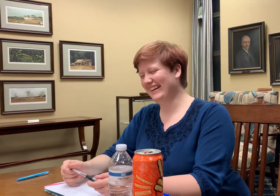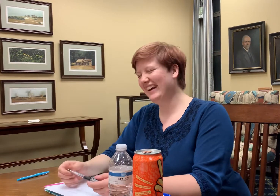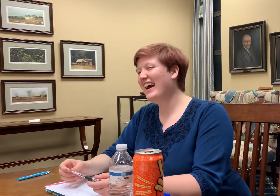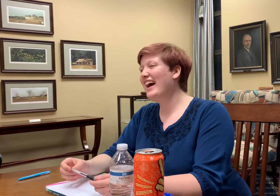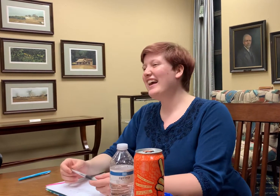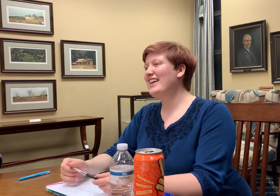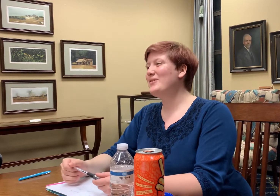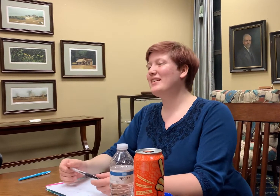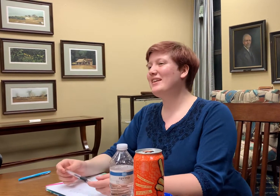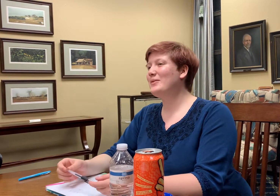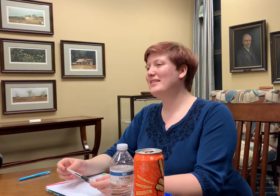idiot. he